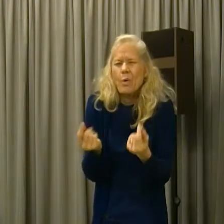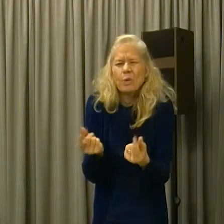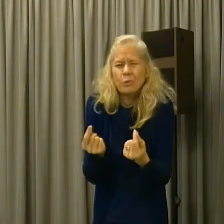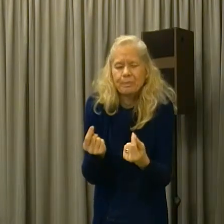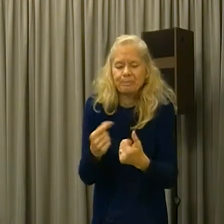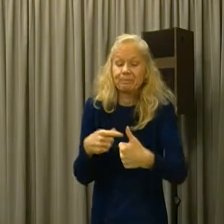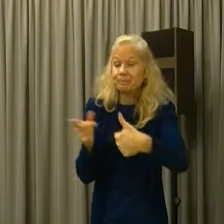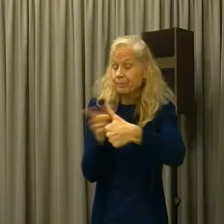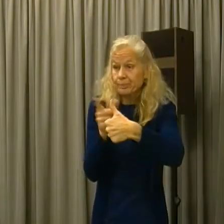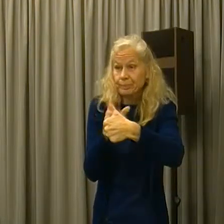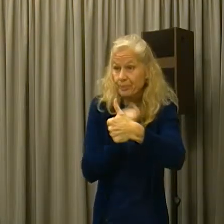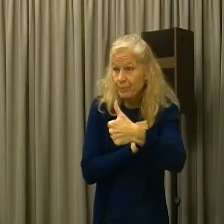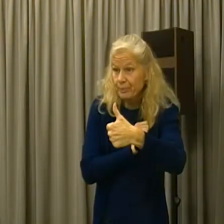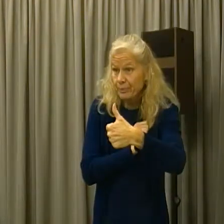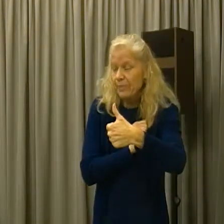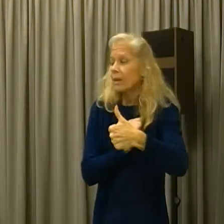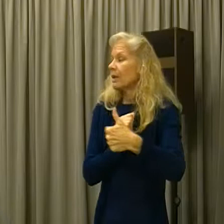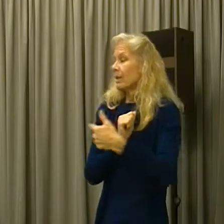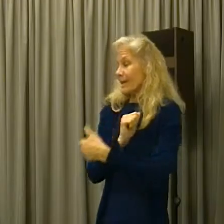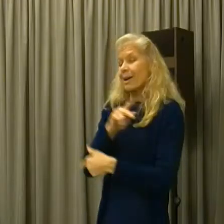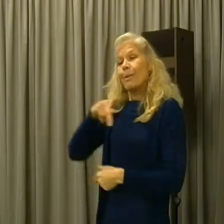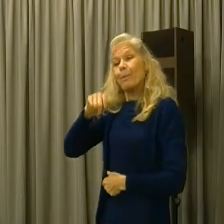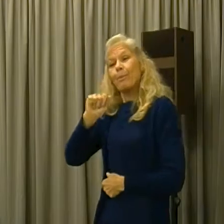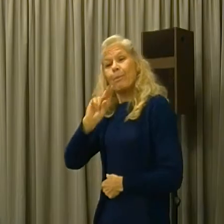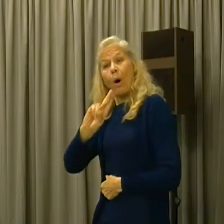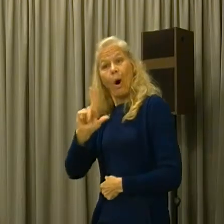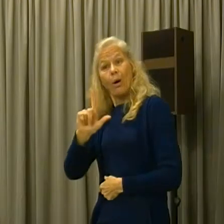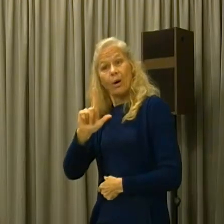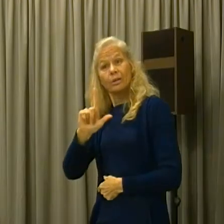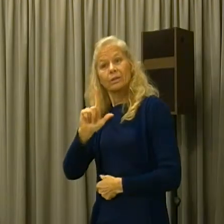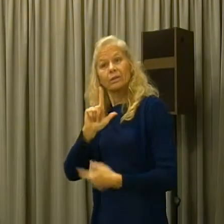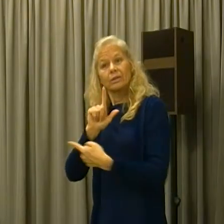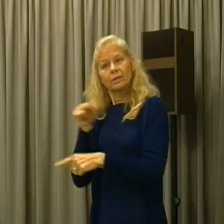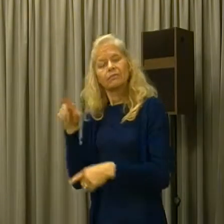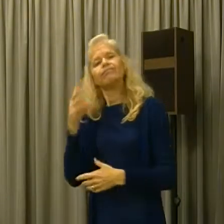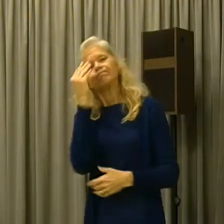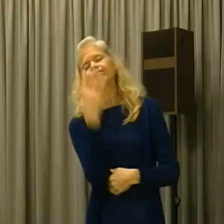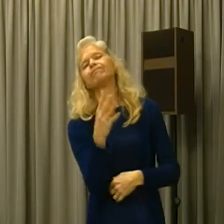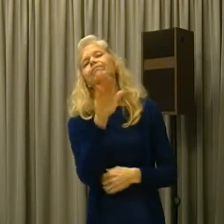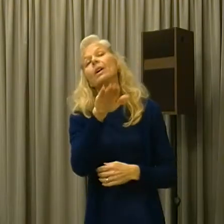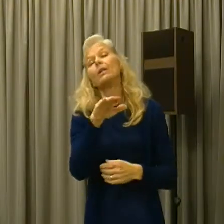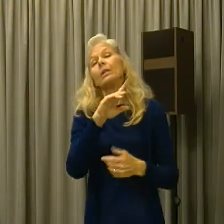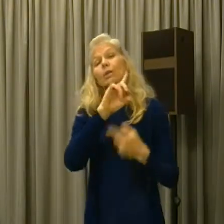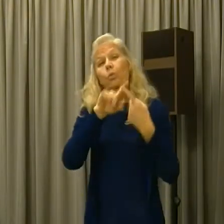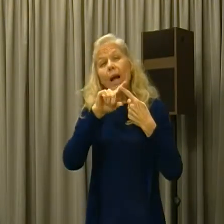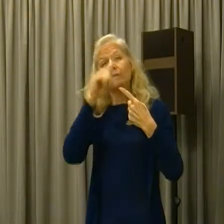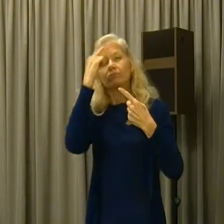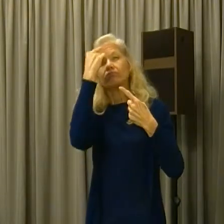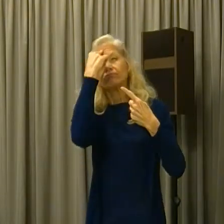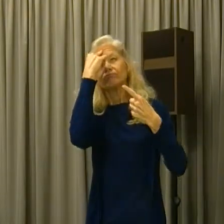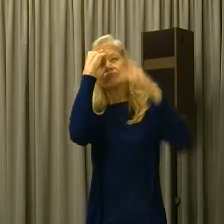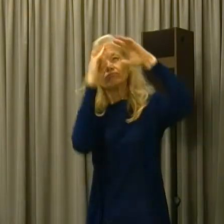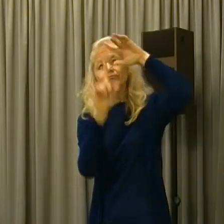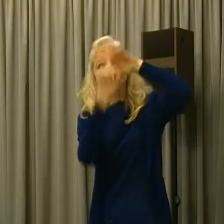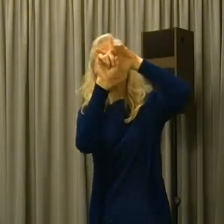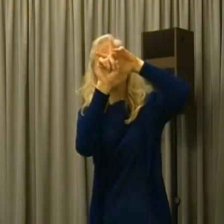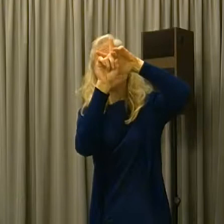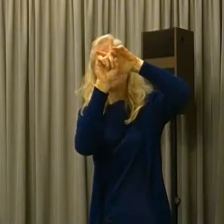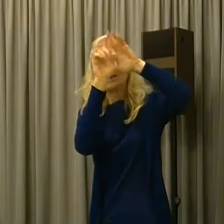obedience of Christ. End of verse 5. Every thought to the obedience of Christ. Now, what are we saying